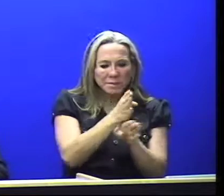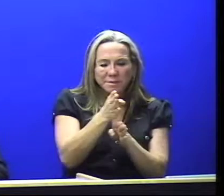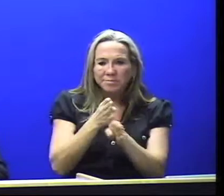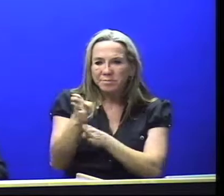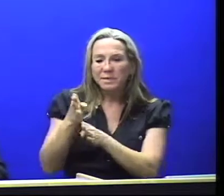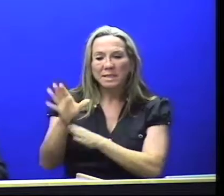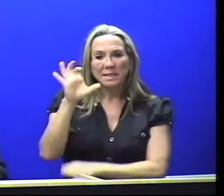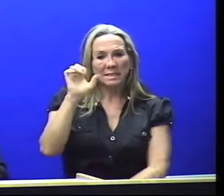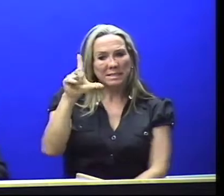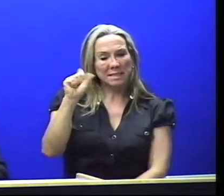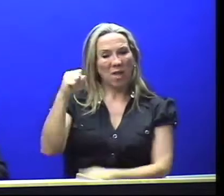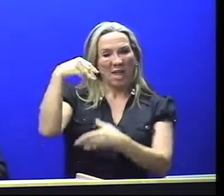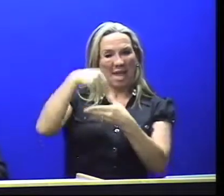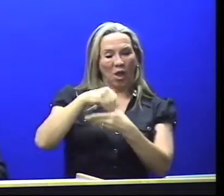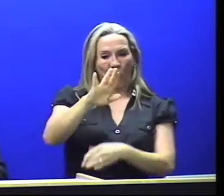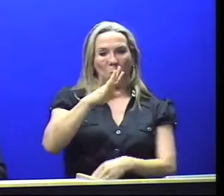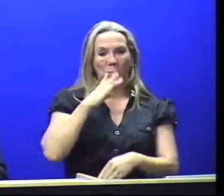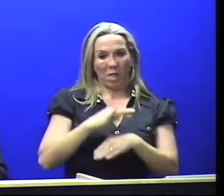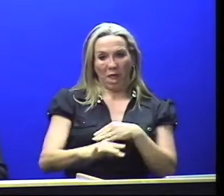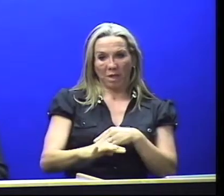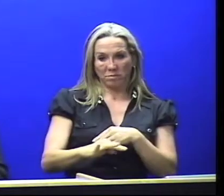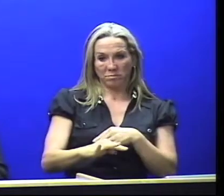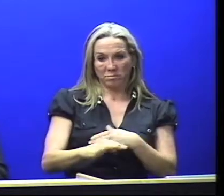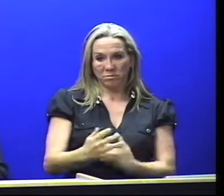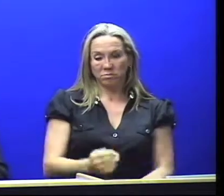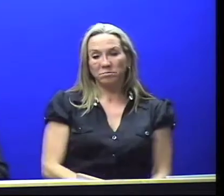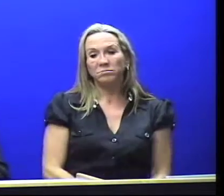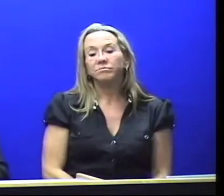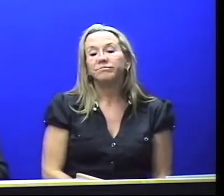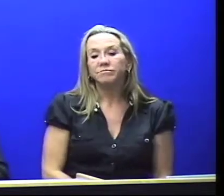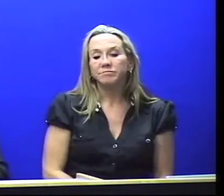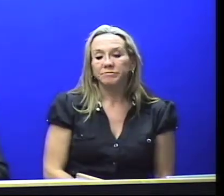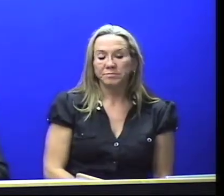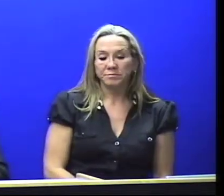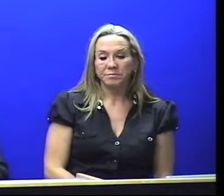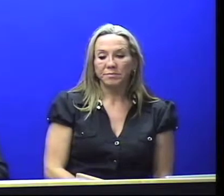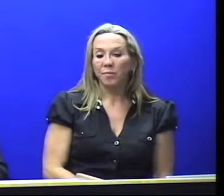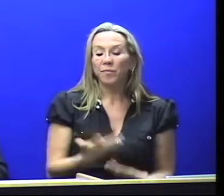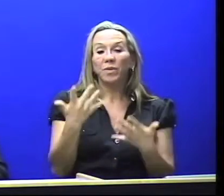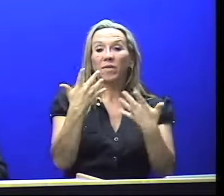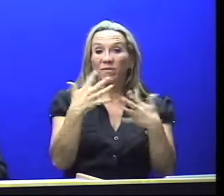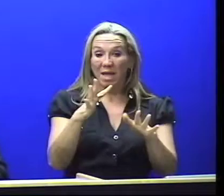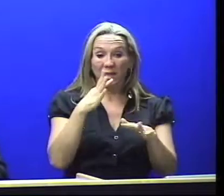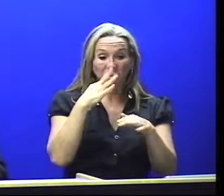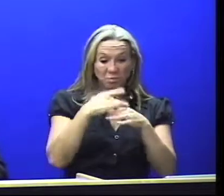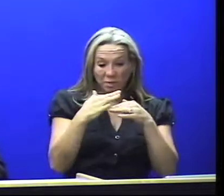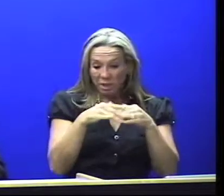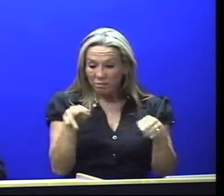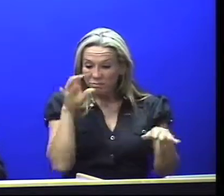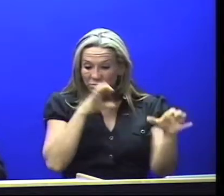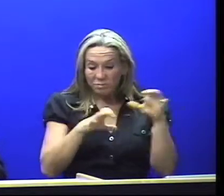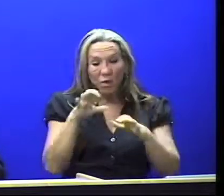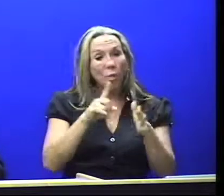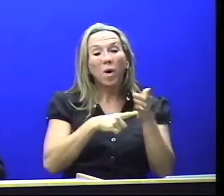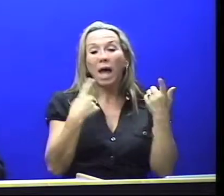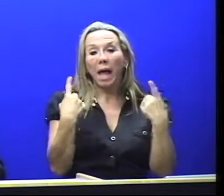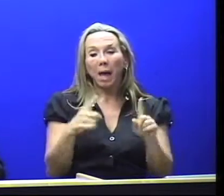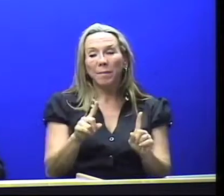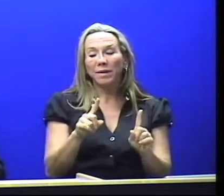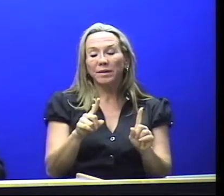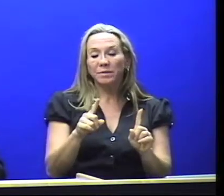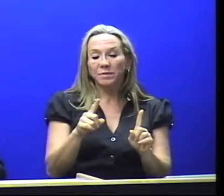cells are in your blood. And what happens is your